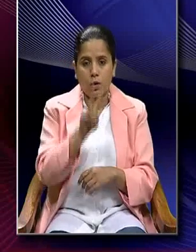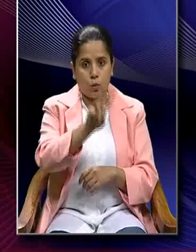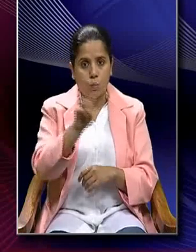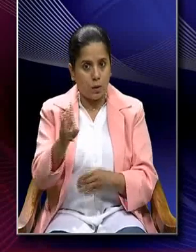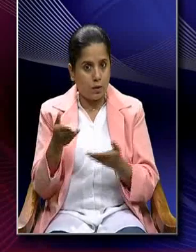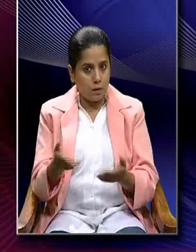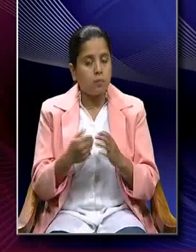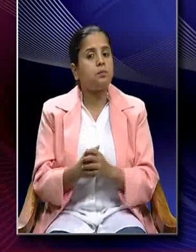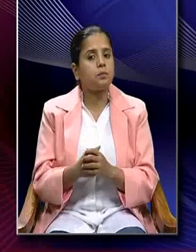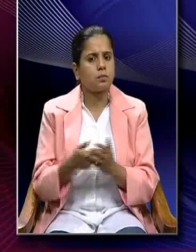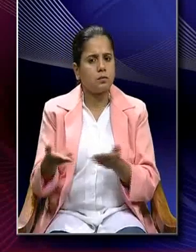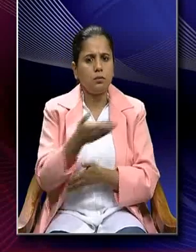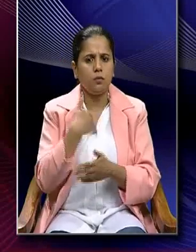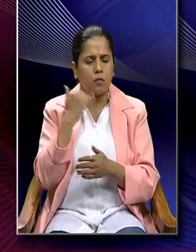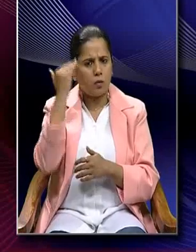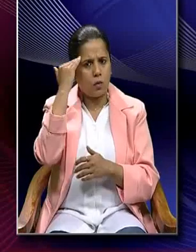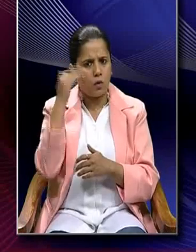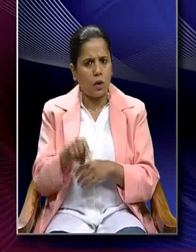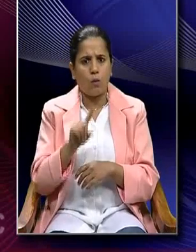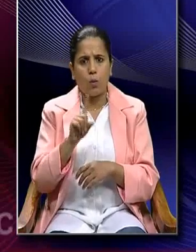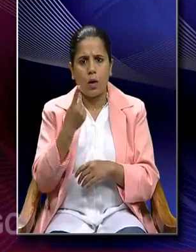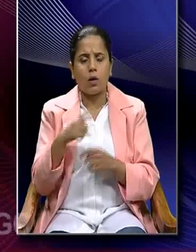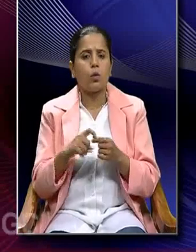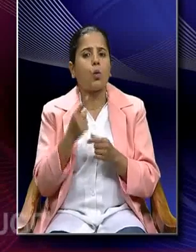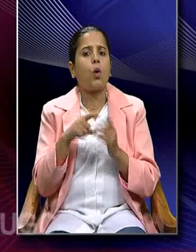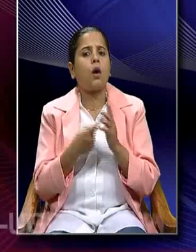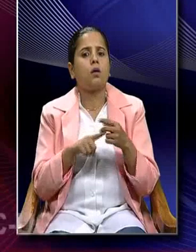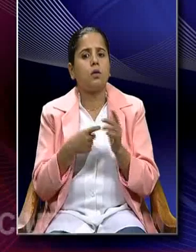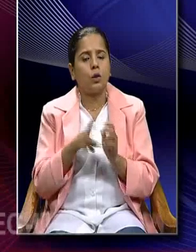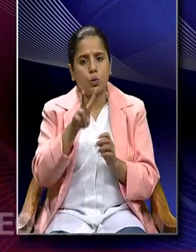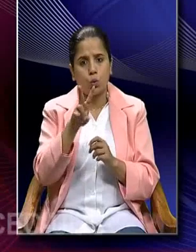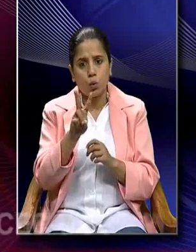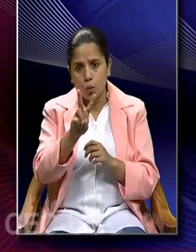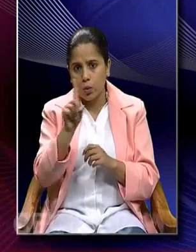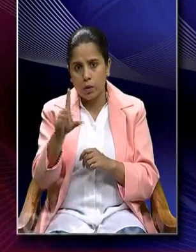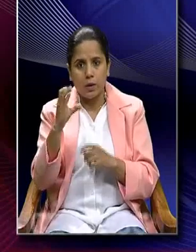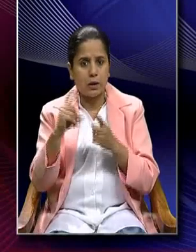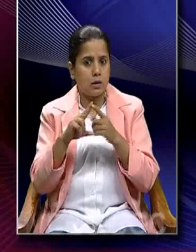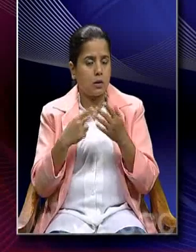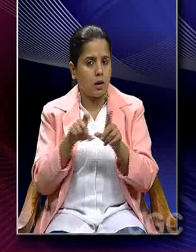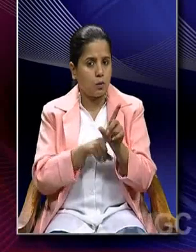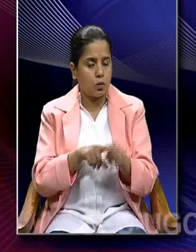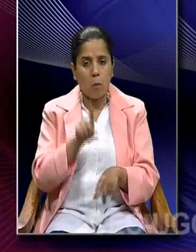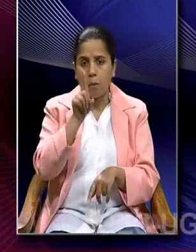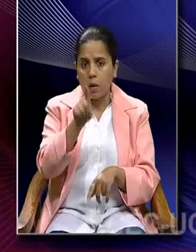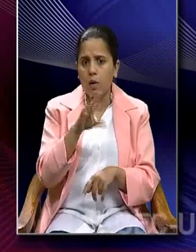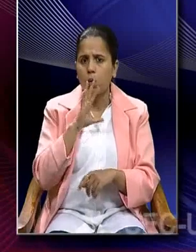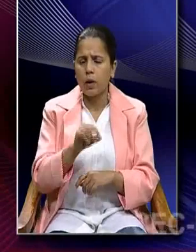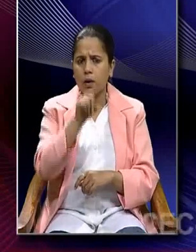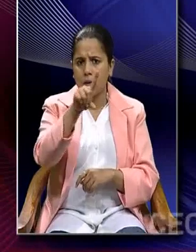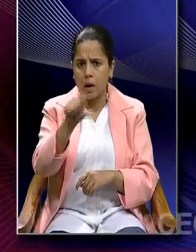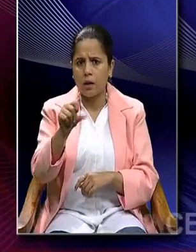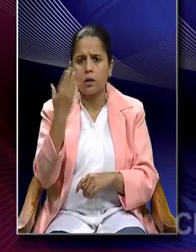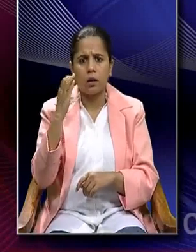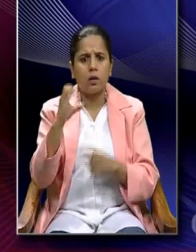are well into the first quarter of the 21st century, but even in the 19th century there